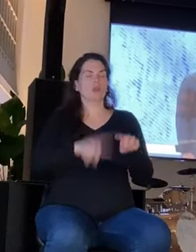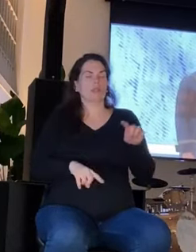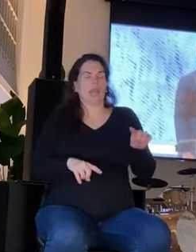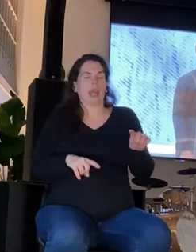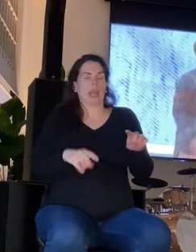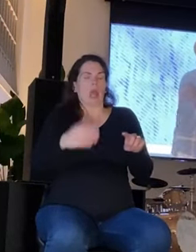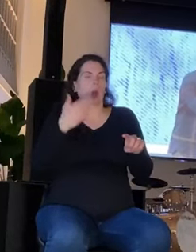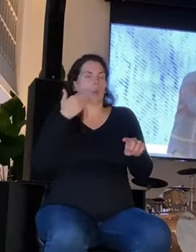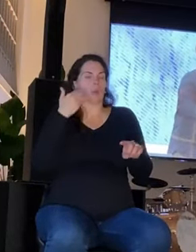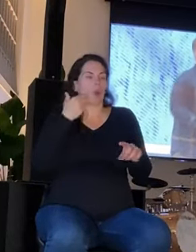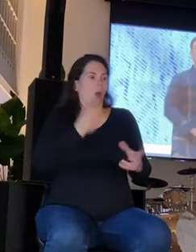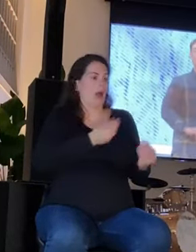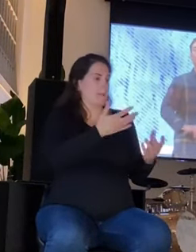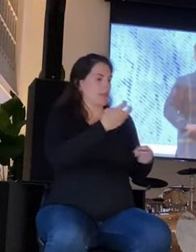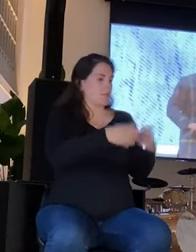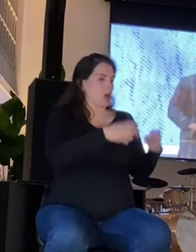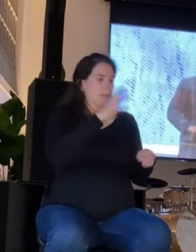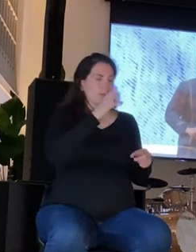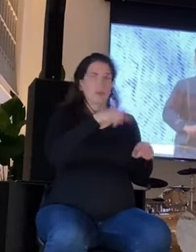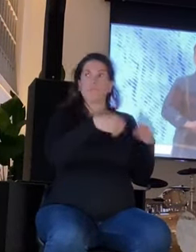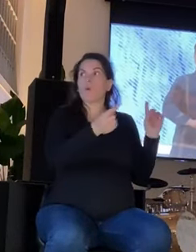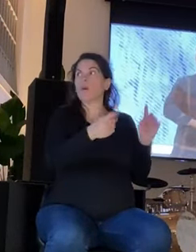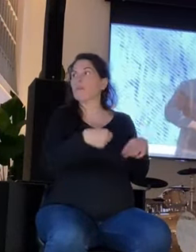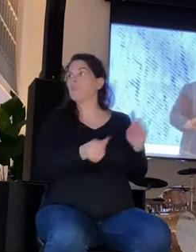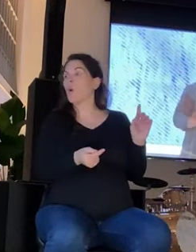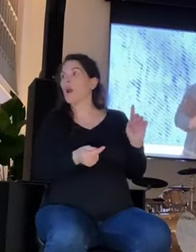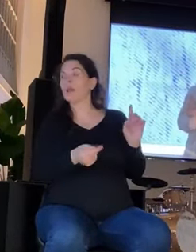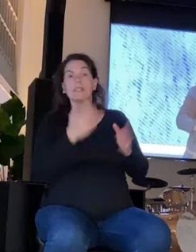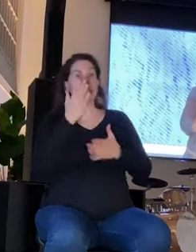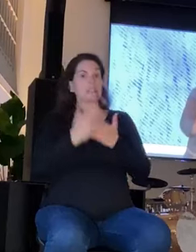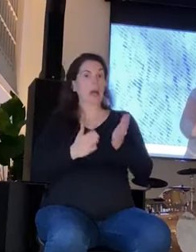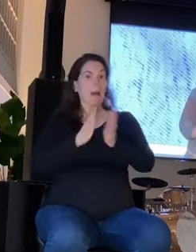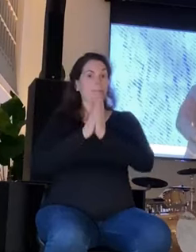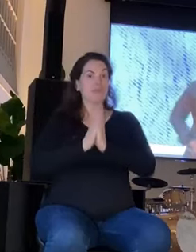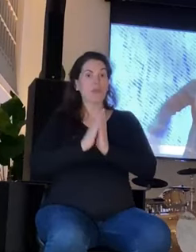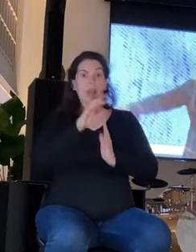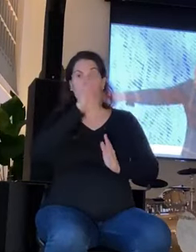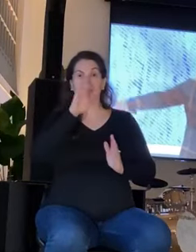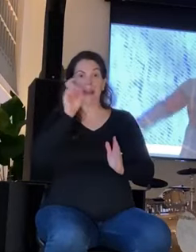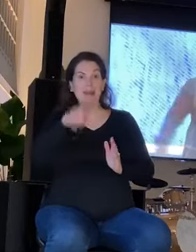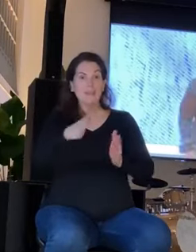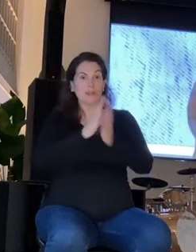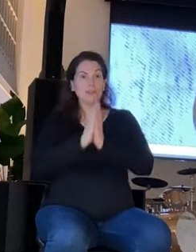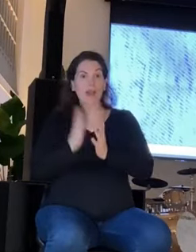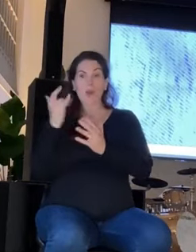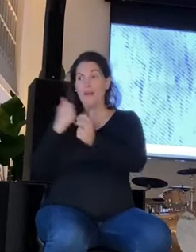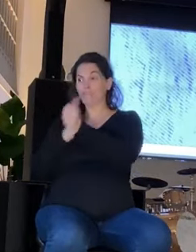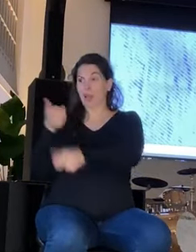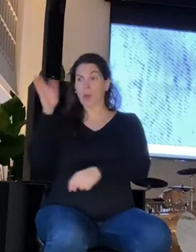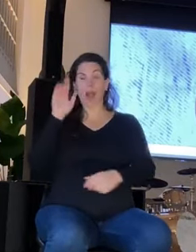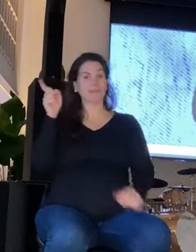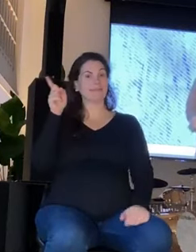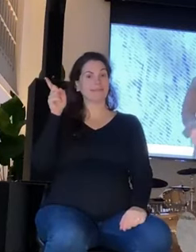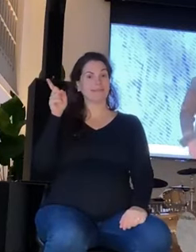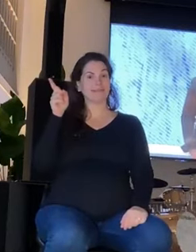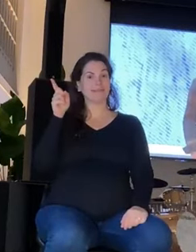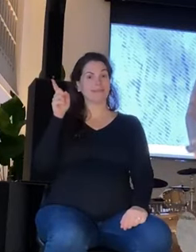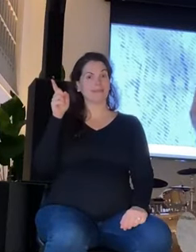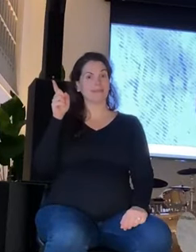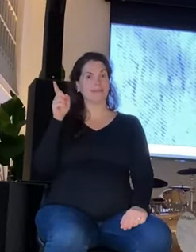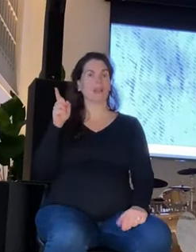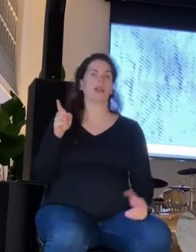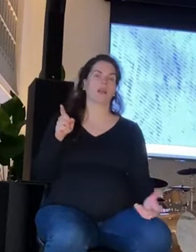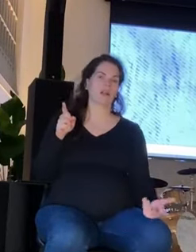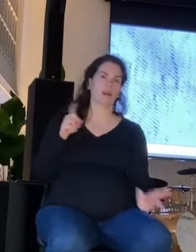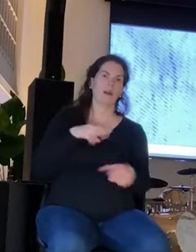get it because you're not even going to have to deal with it. There are certain prayers you will never have to pray about because stay on this path. Not saying straight for all